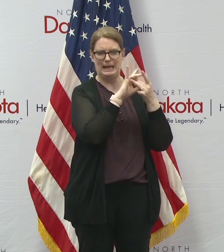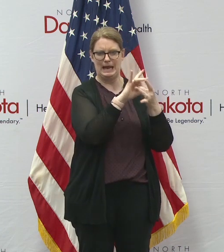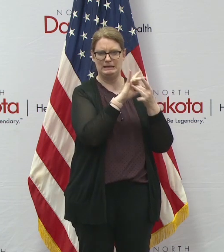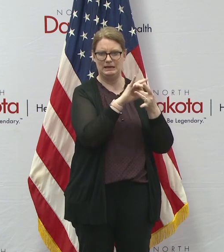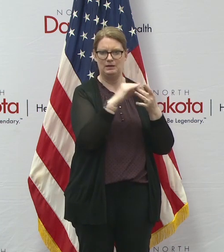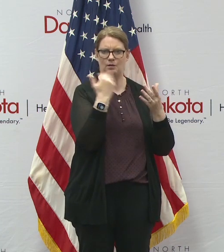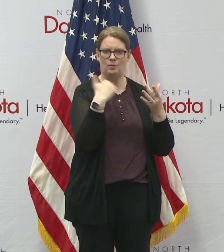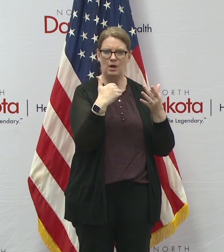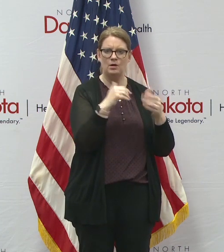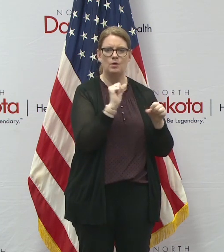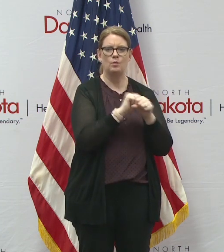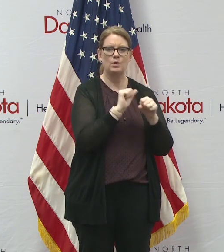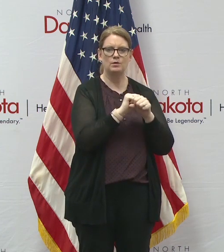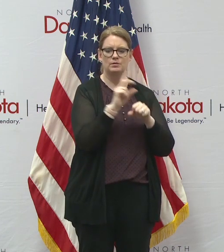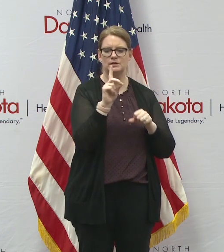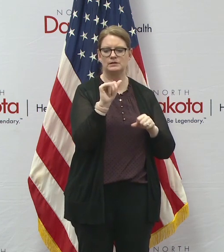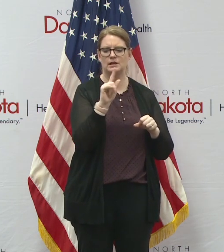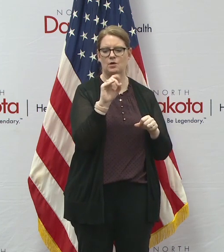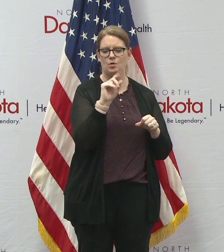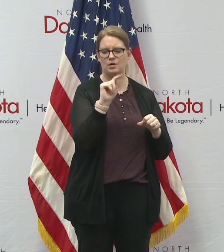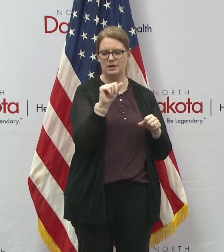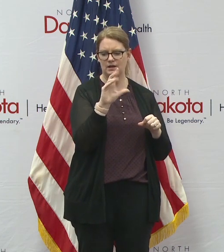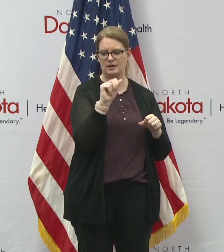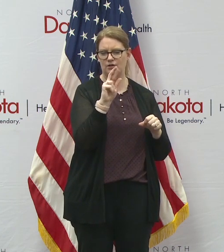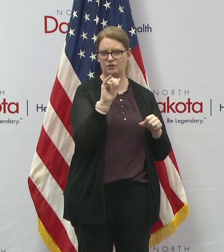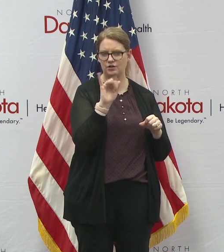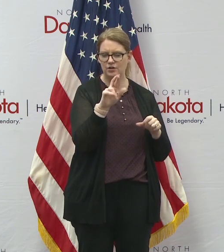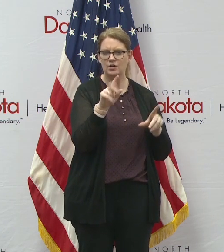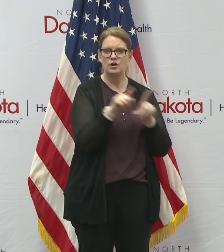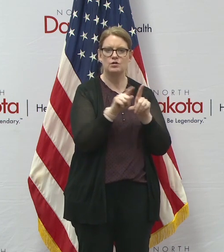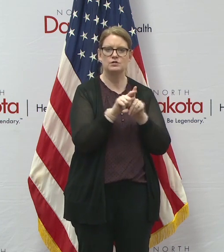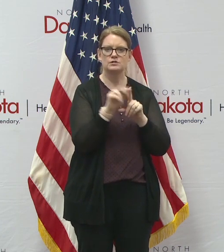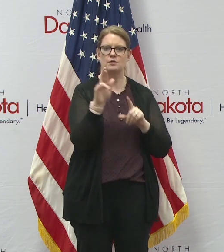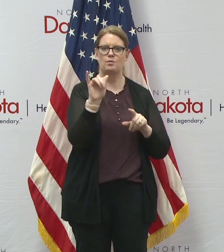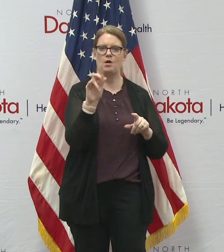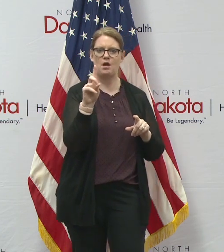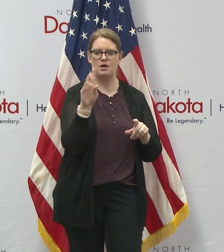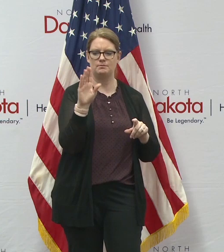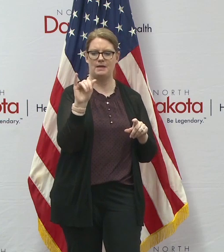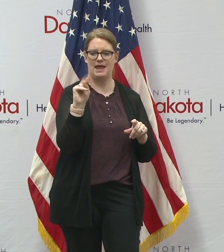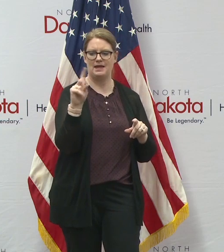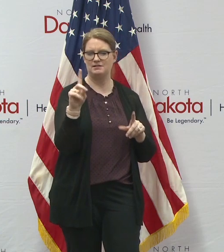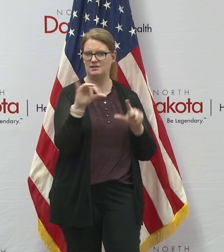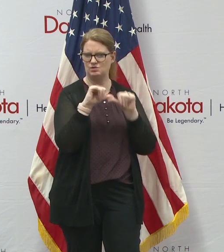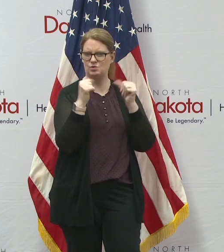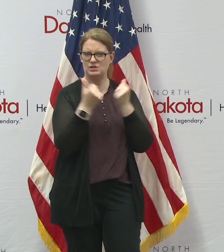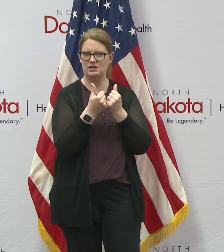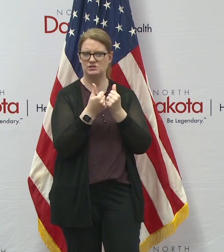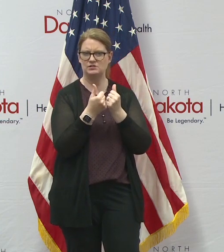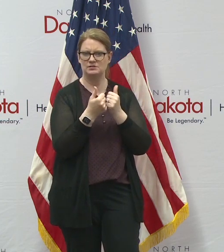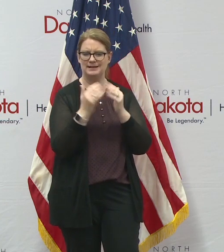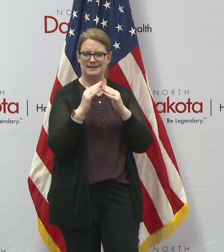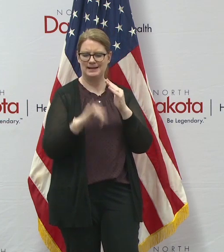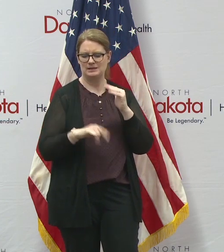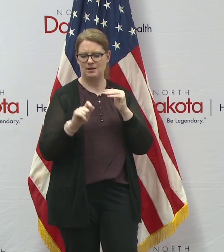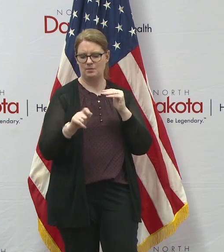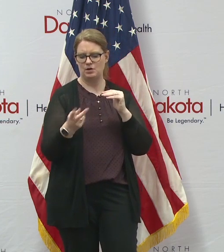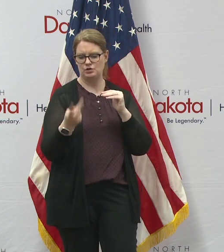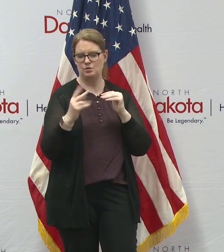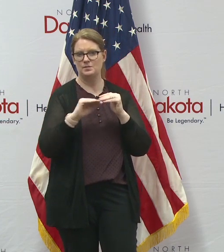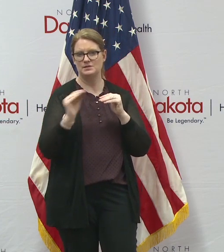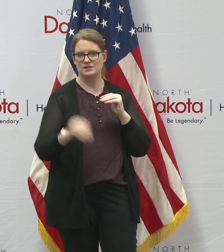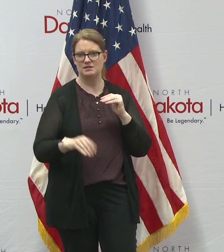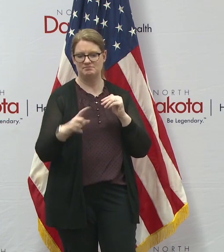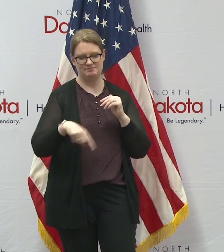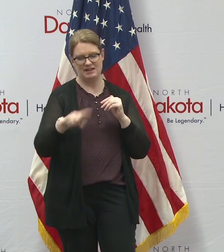fact, working with Dakota Carrier and our Broadband Association, we have less than 0.2% of our students don't